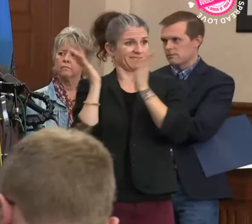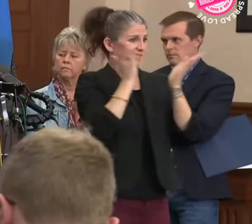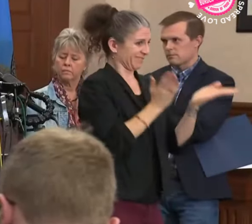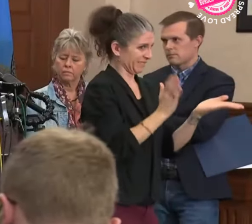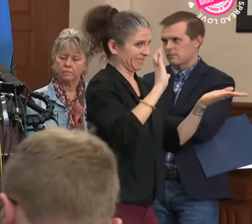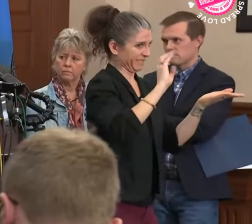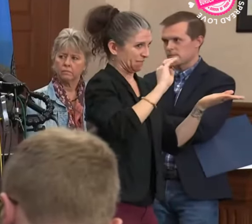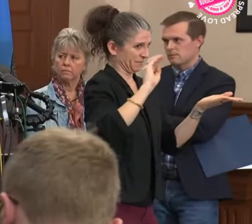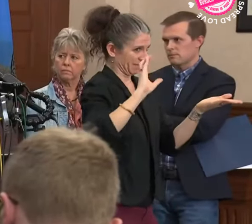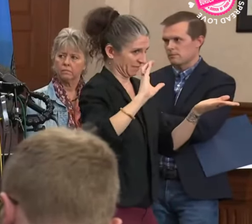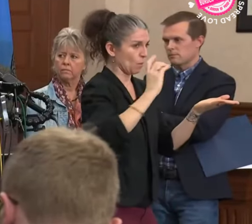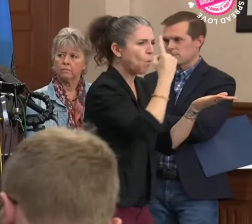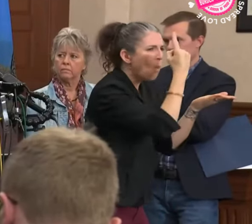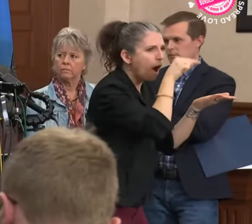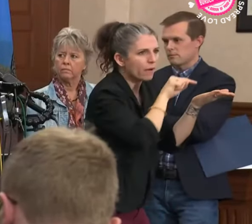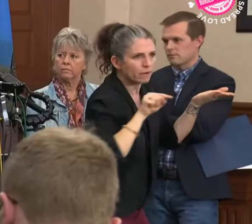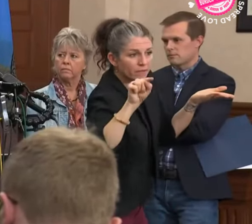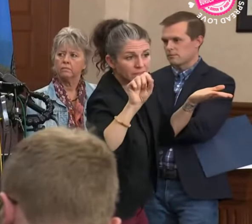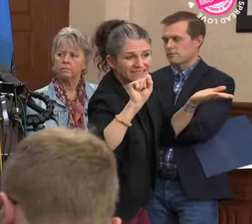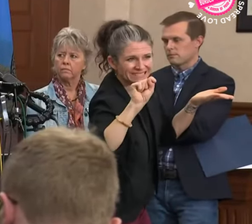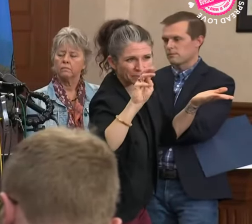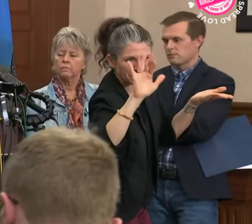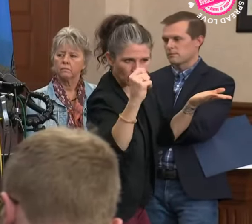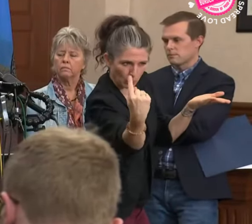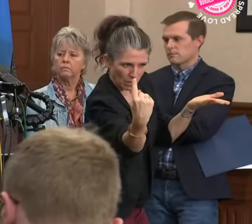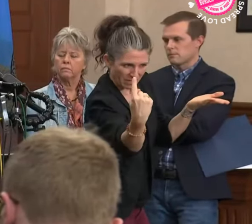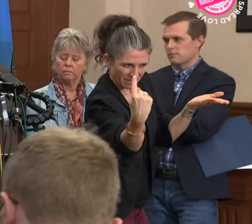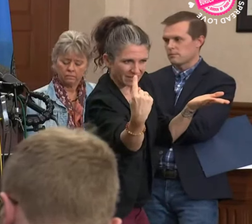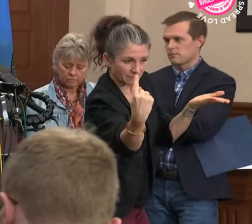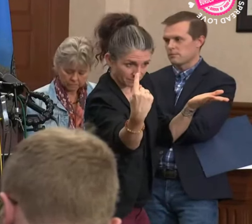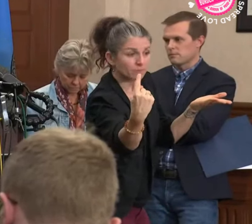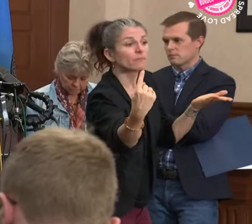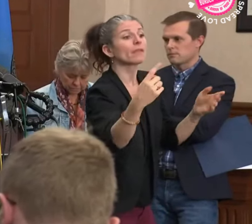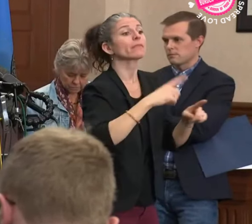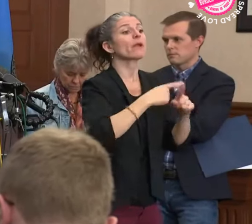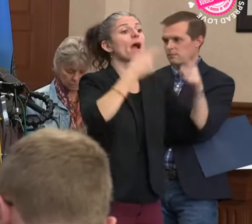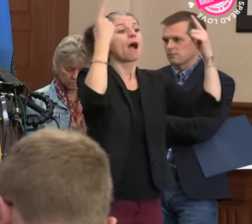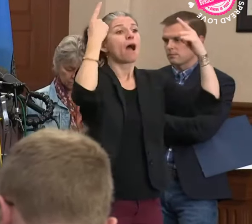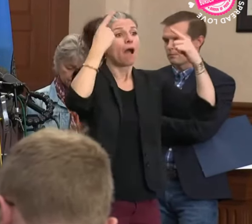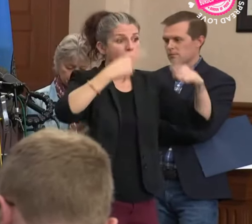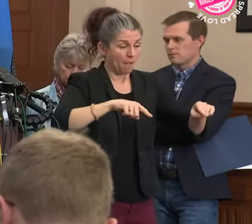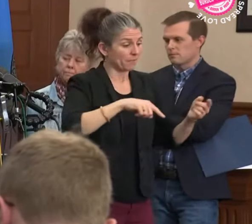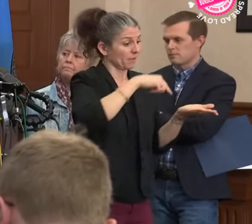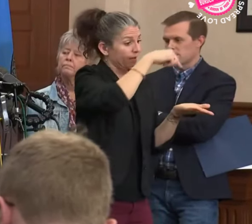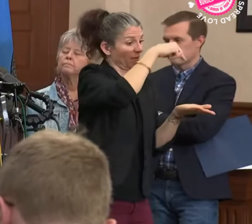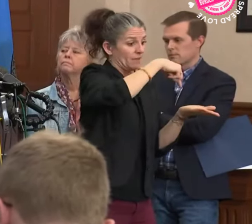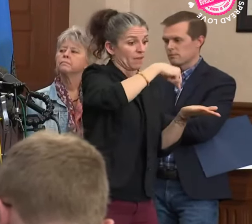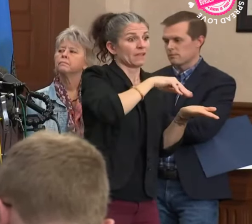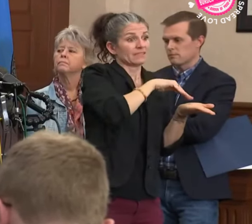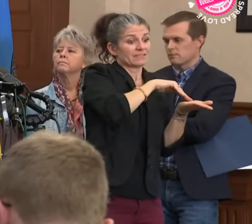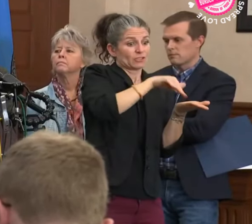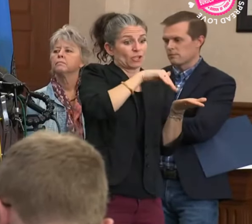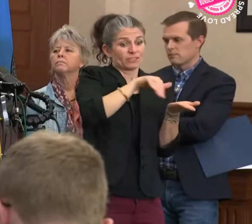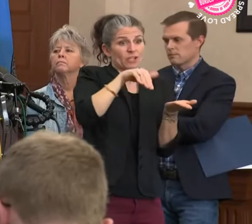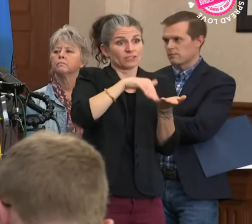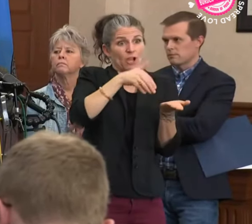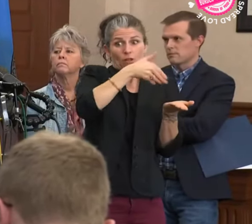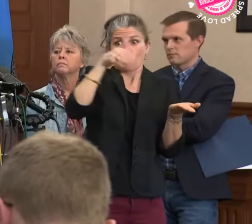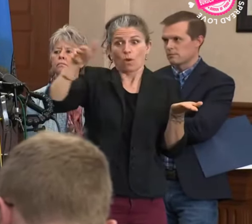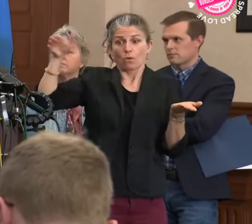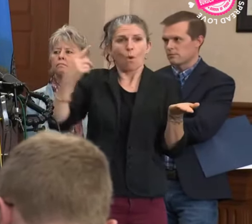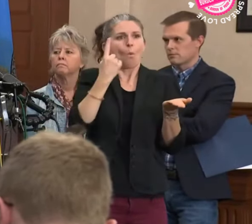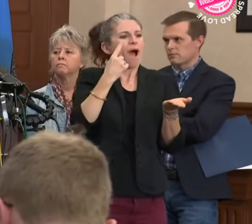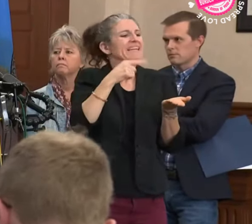and discharged. One of those patients was transferred from Central Maine Medical Center to Maine Medical Center in Portland. Three patients,